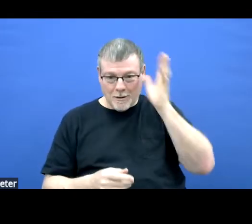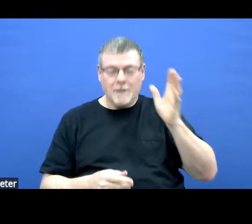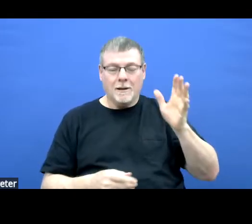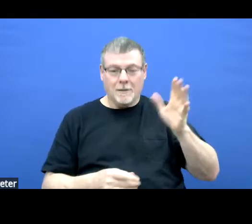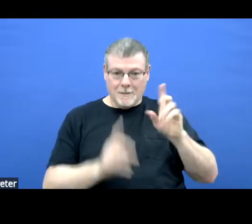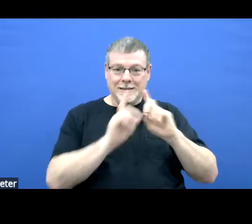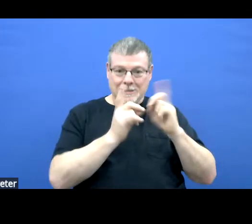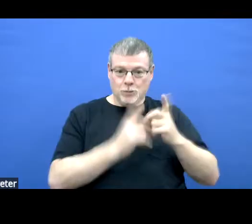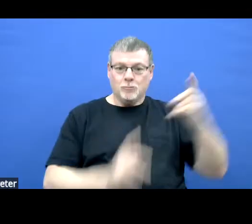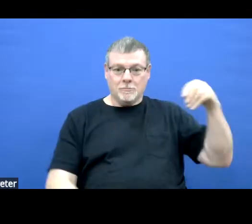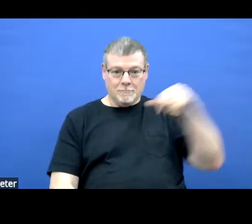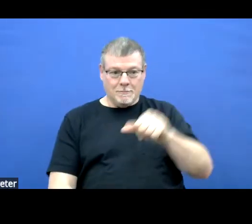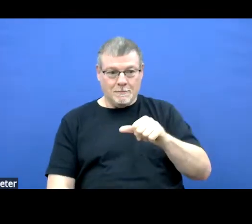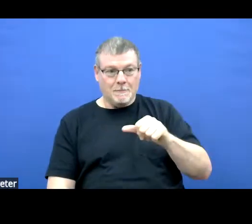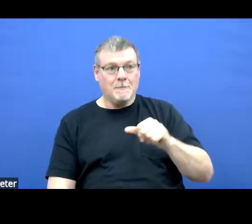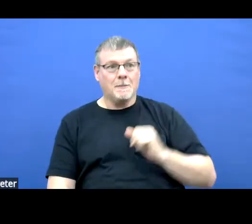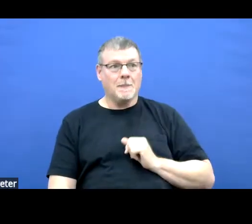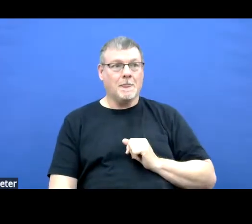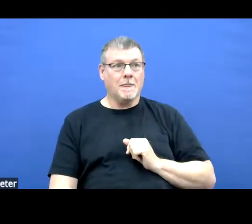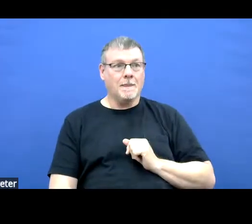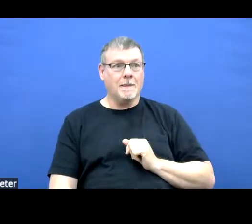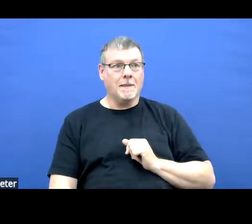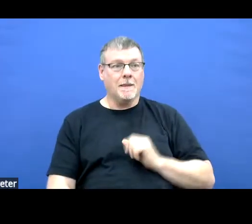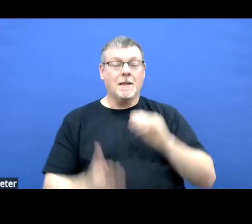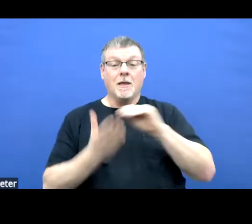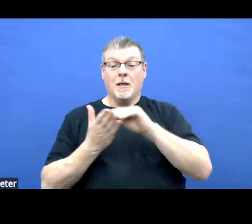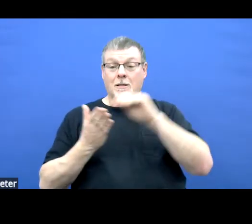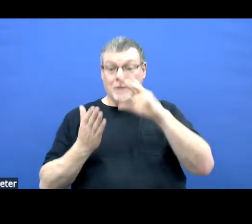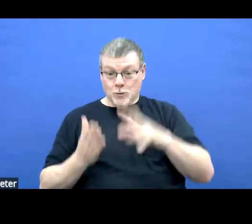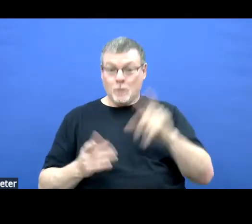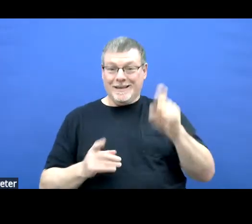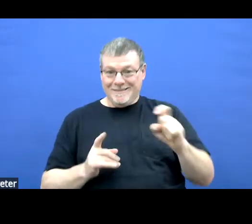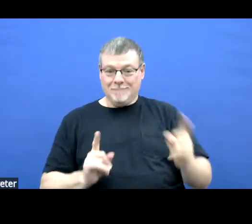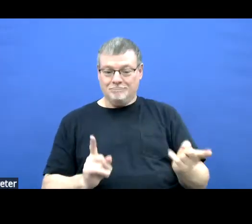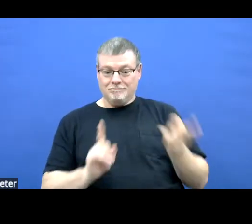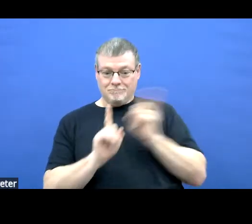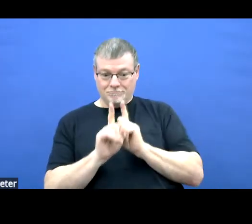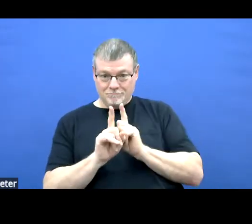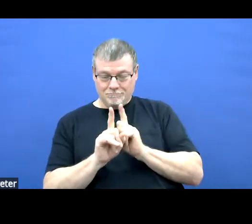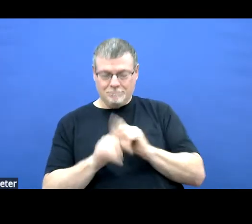saying, Right. this student needs to be with us. Yeah.